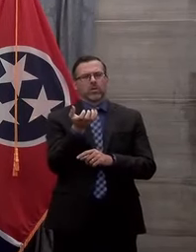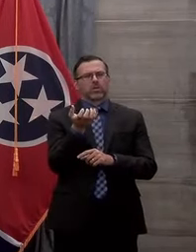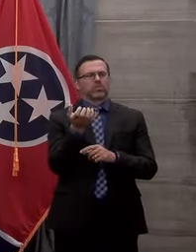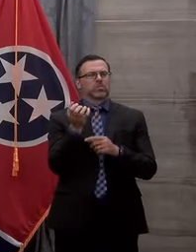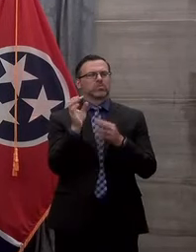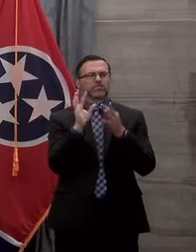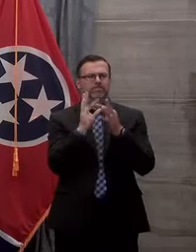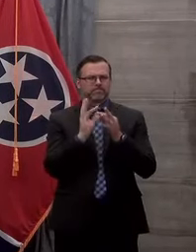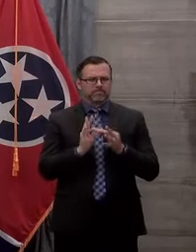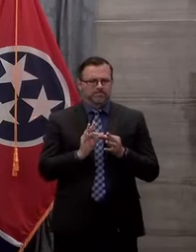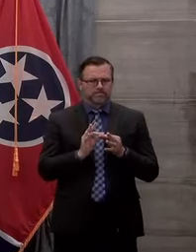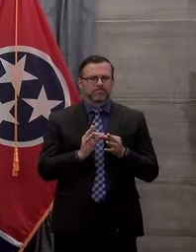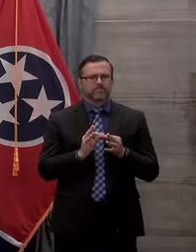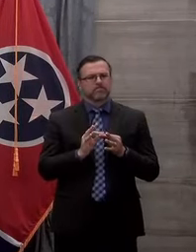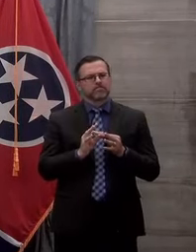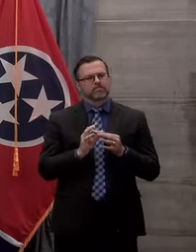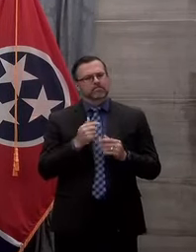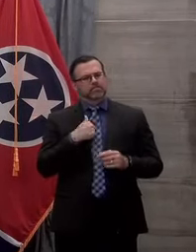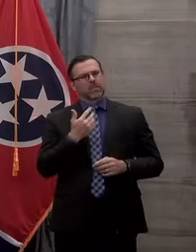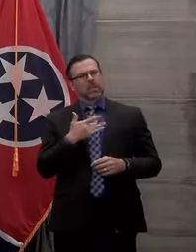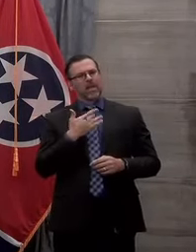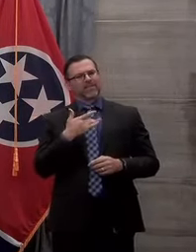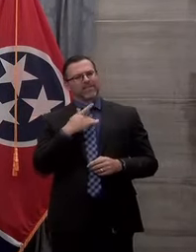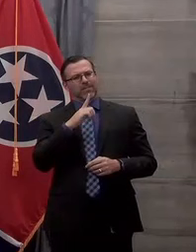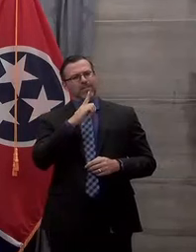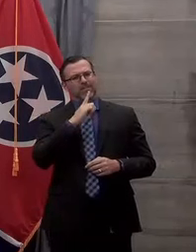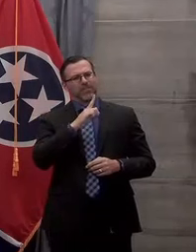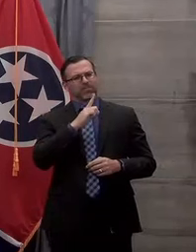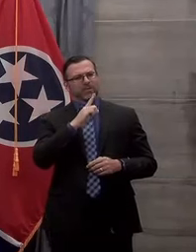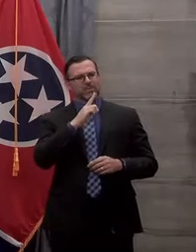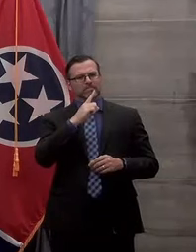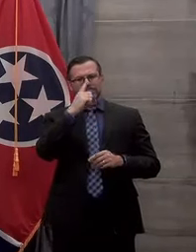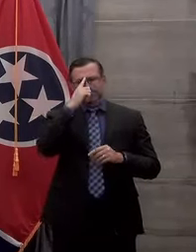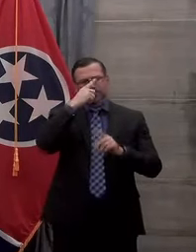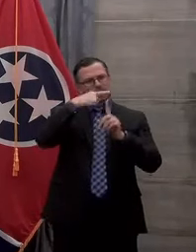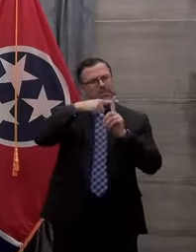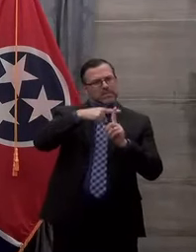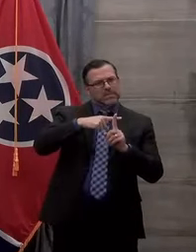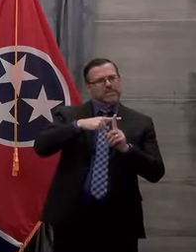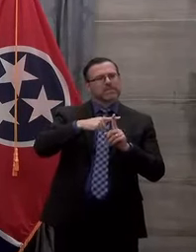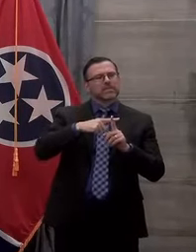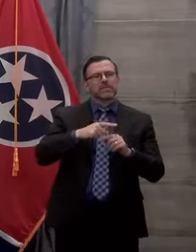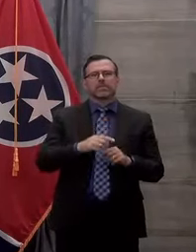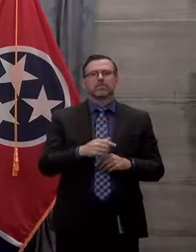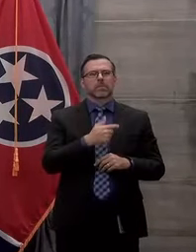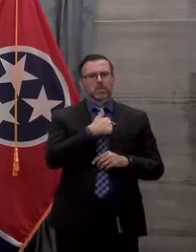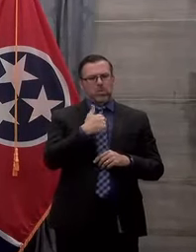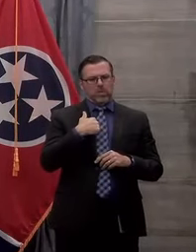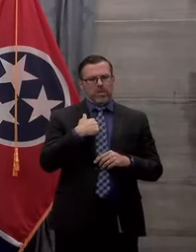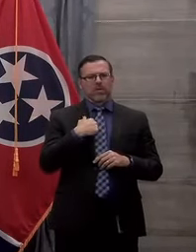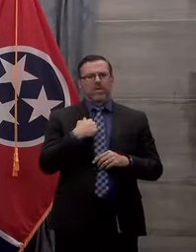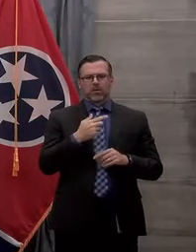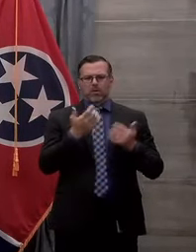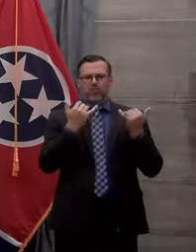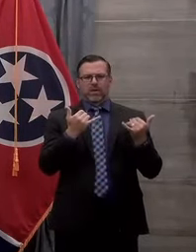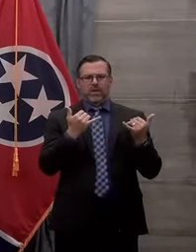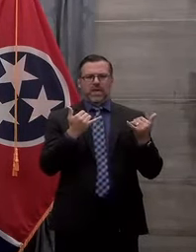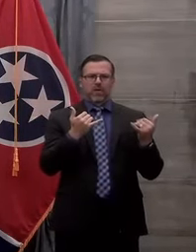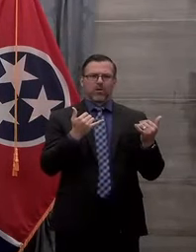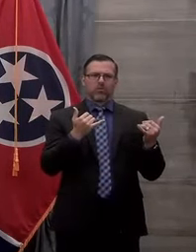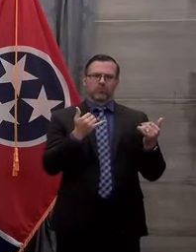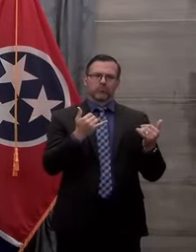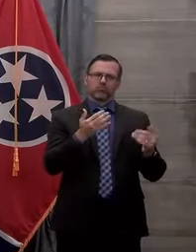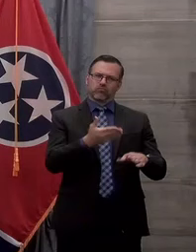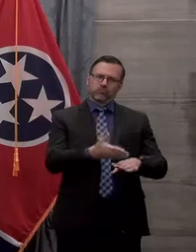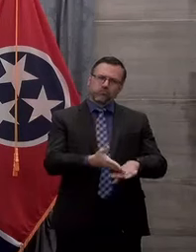optimism about a lot of things in our state. We are in a process of transformation, and that's a good thing.